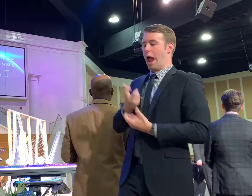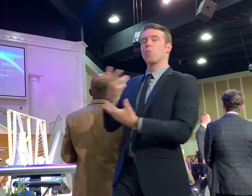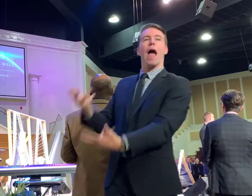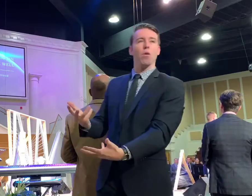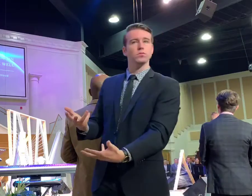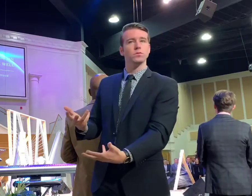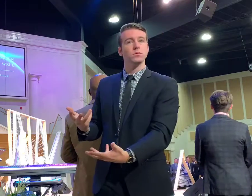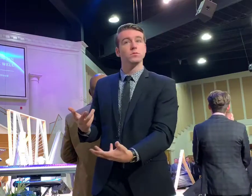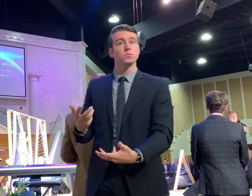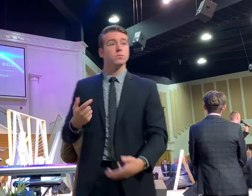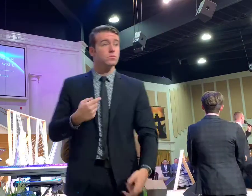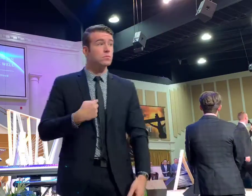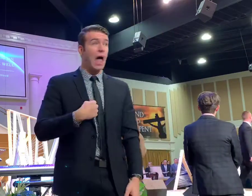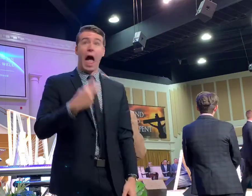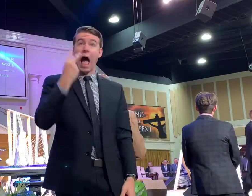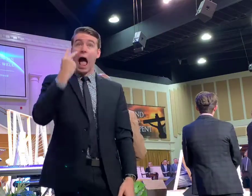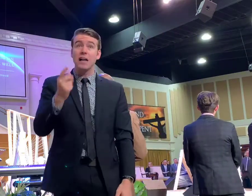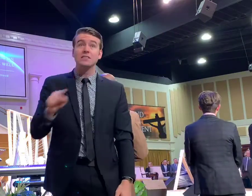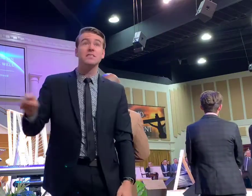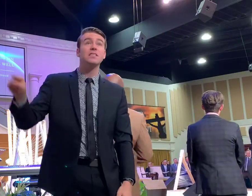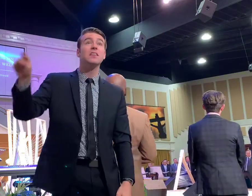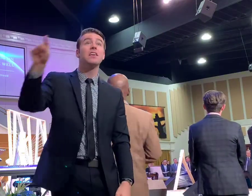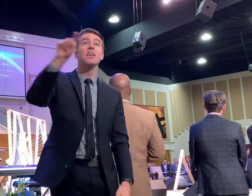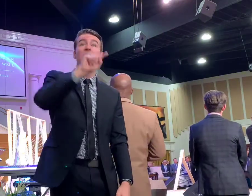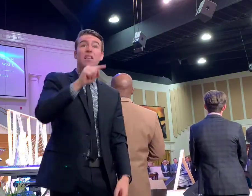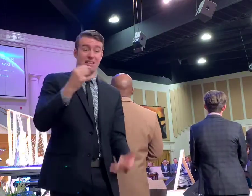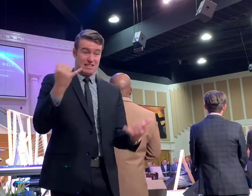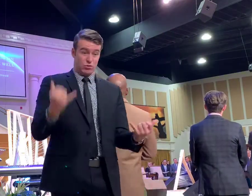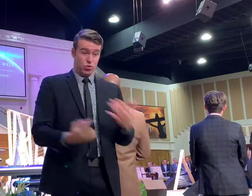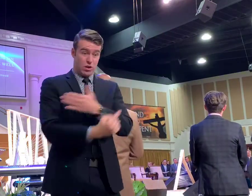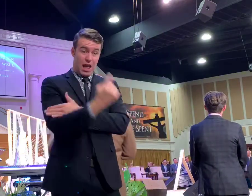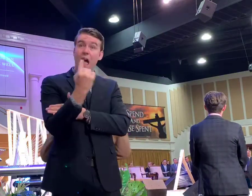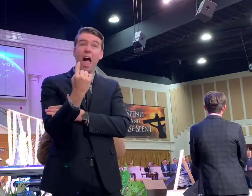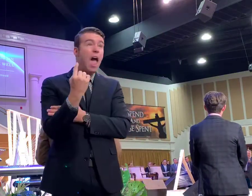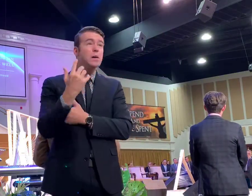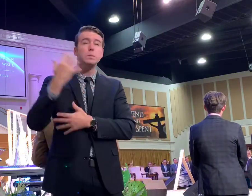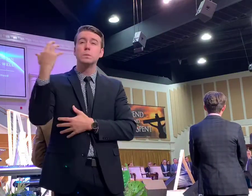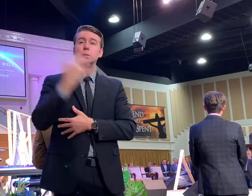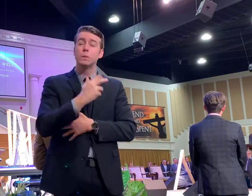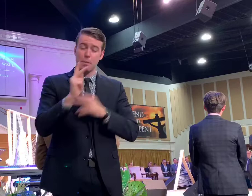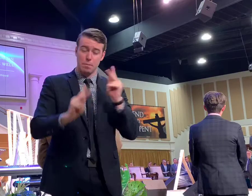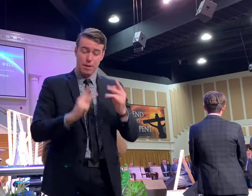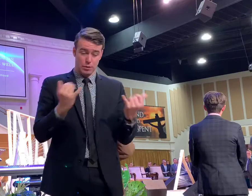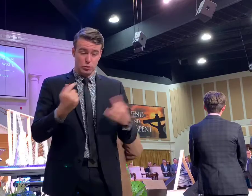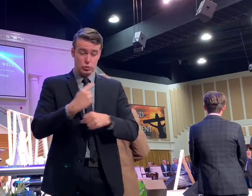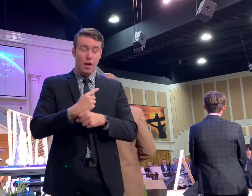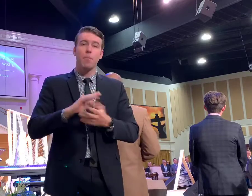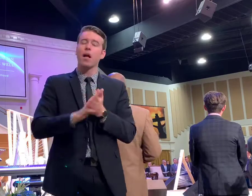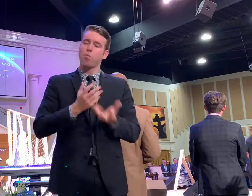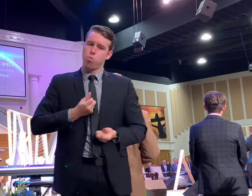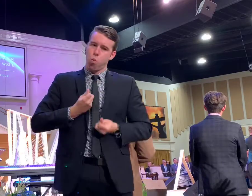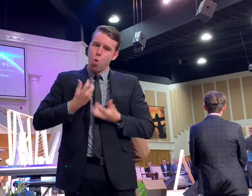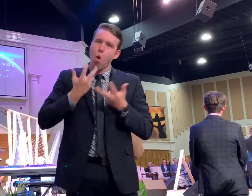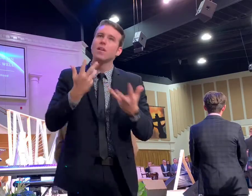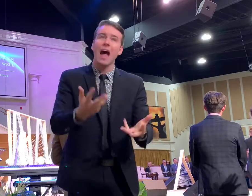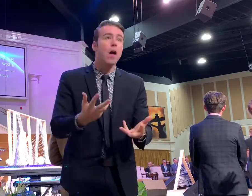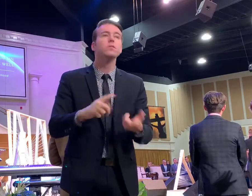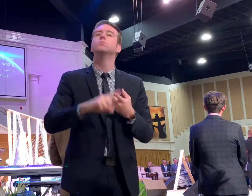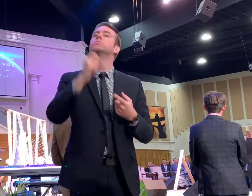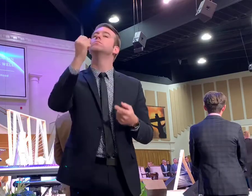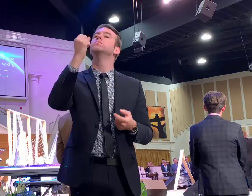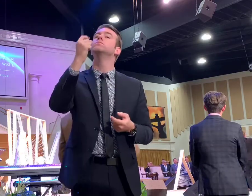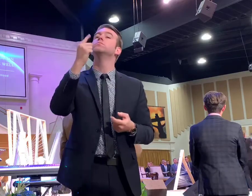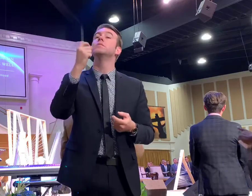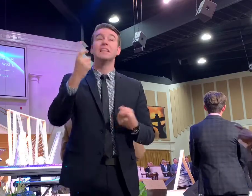And if I've ever seen a generation and ever seen a time for people in the kingdom of God getting worn out, hey, listen,